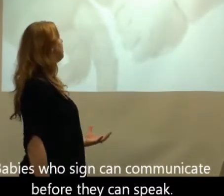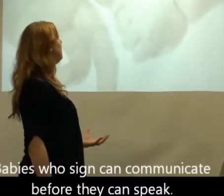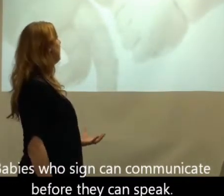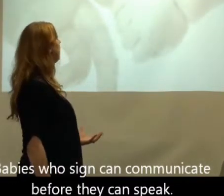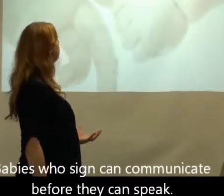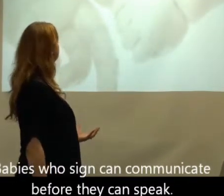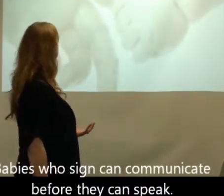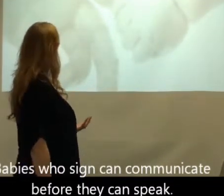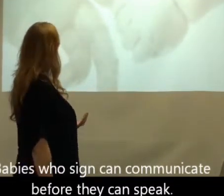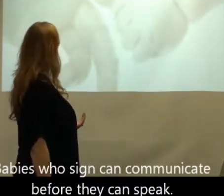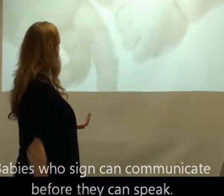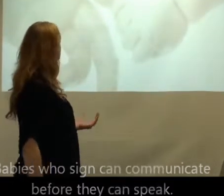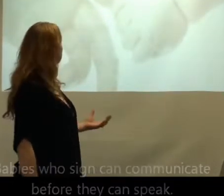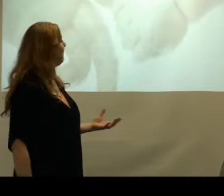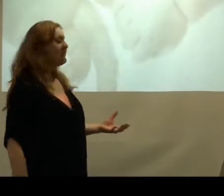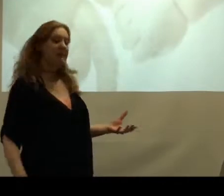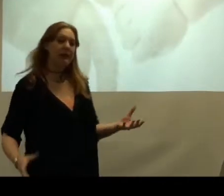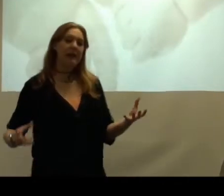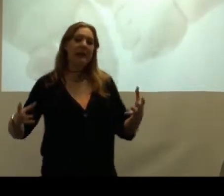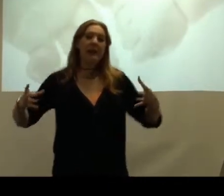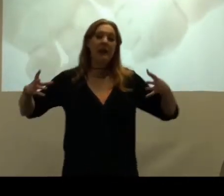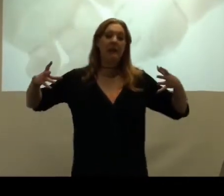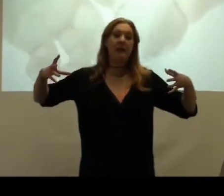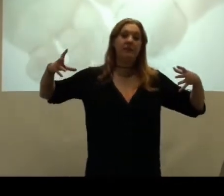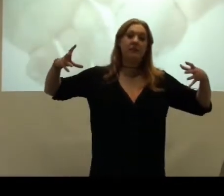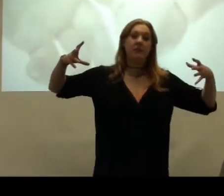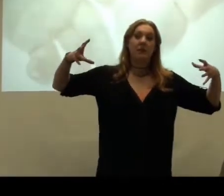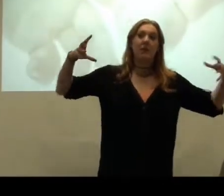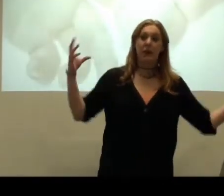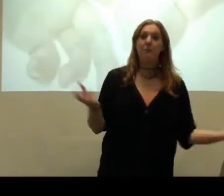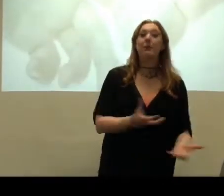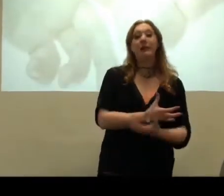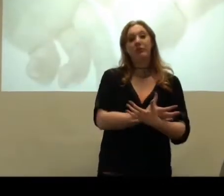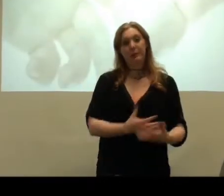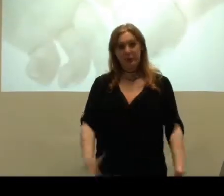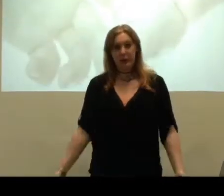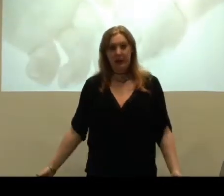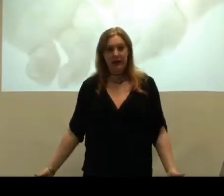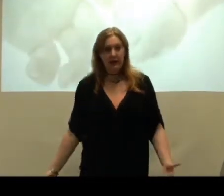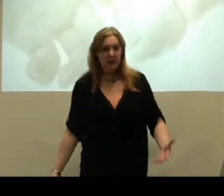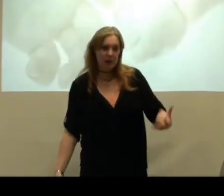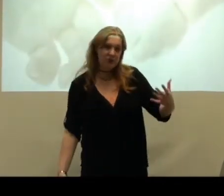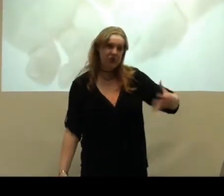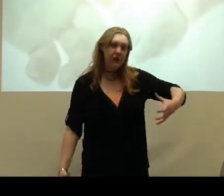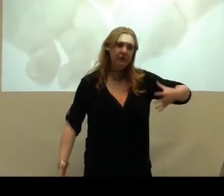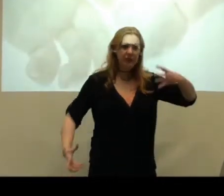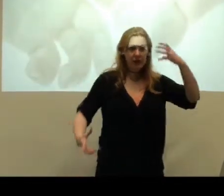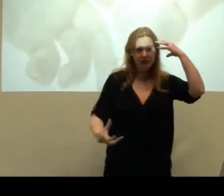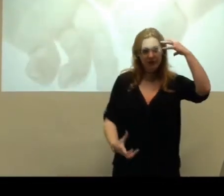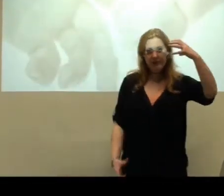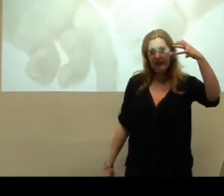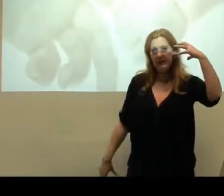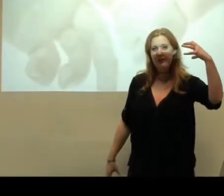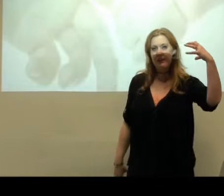speak, right? It basically is the bridge between when a child is understanding